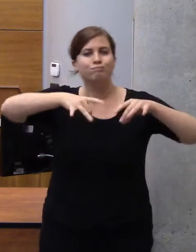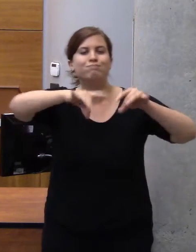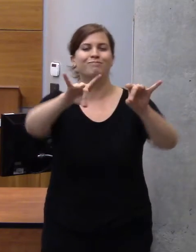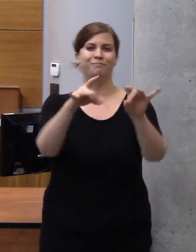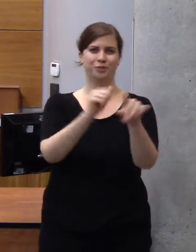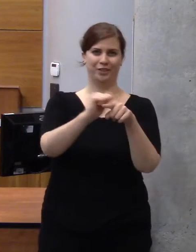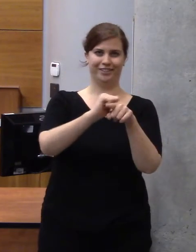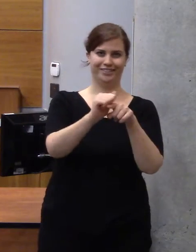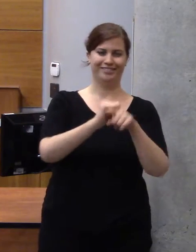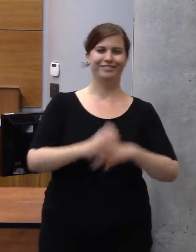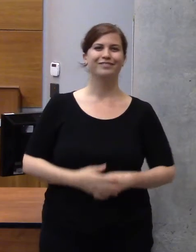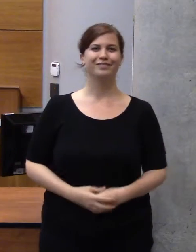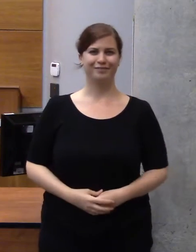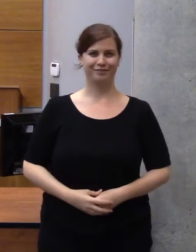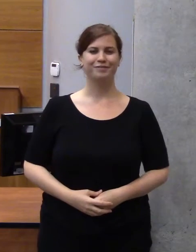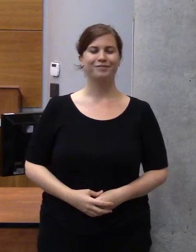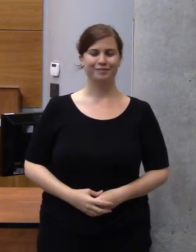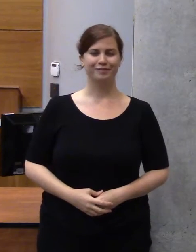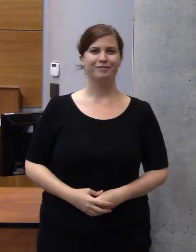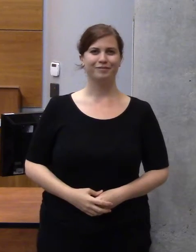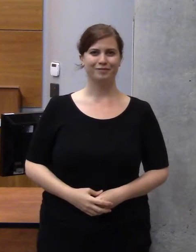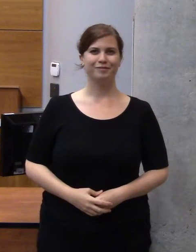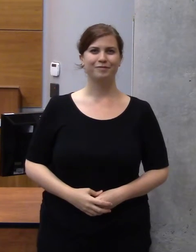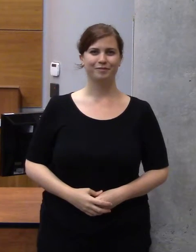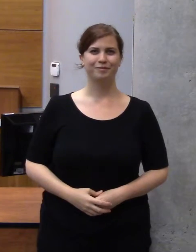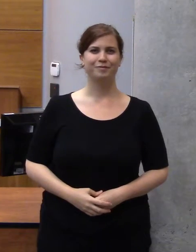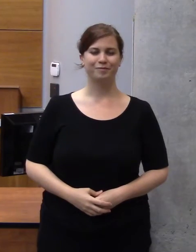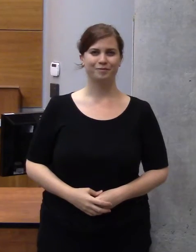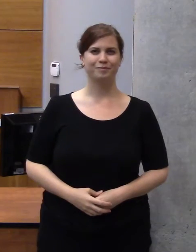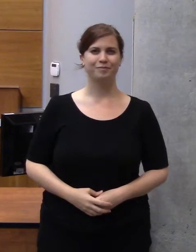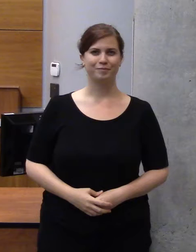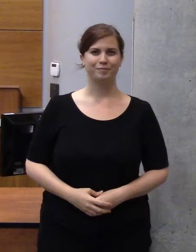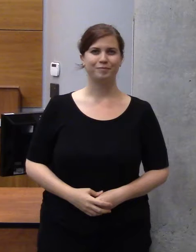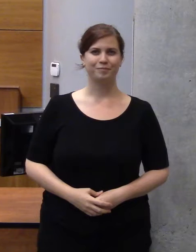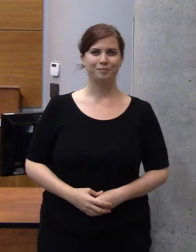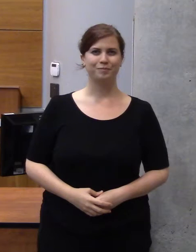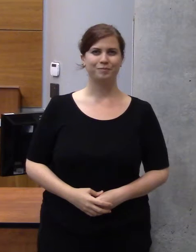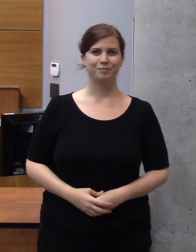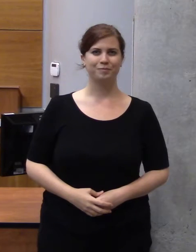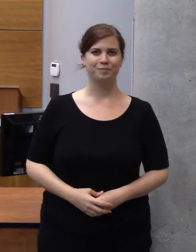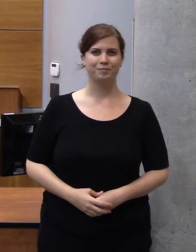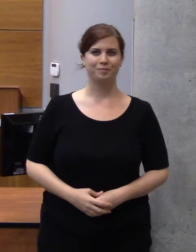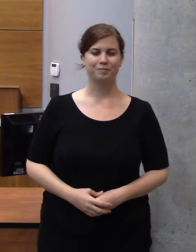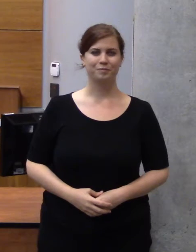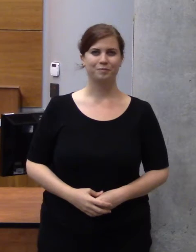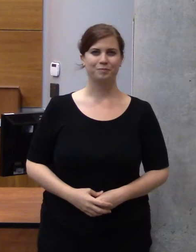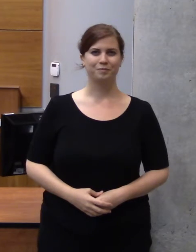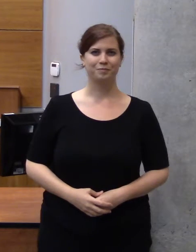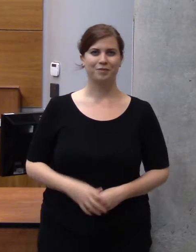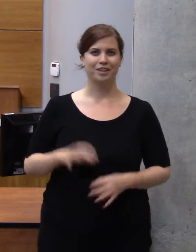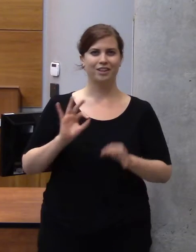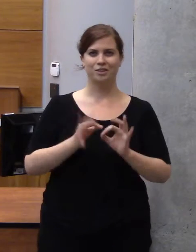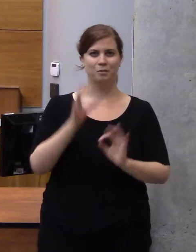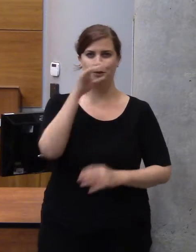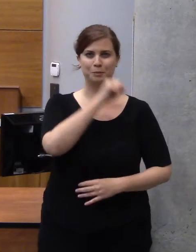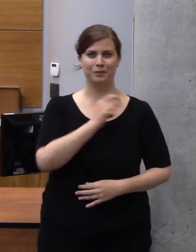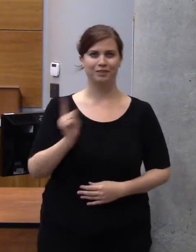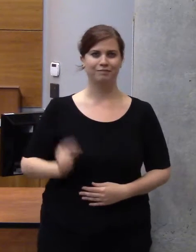that, you can understand where they're coming from, some of their stresses at work, and be able to work in a collaborative way with them. To give you a bit of